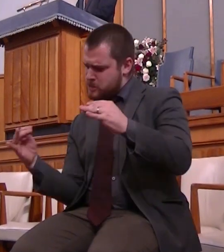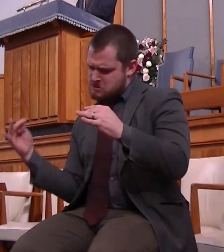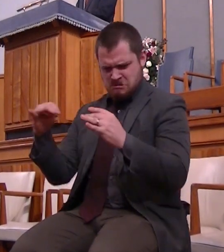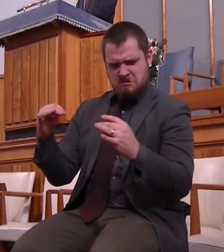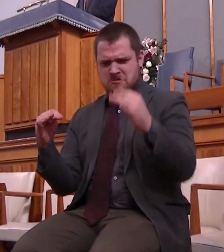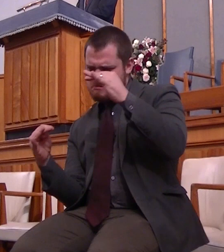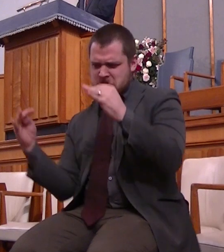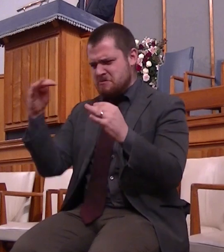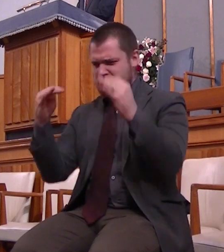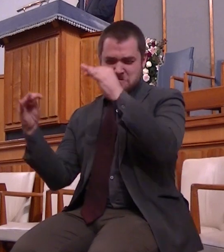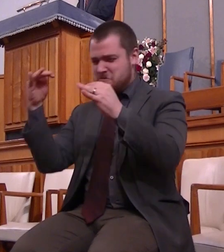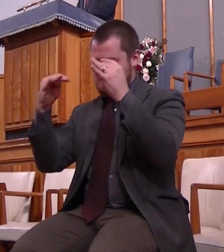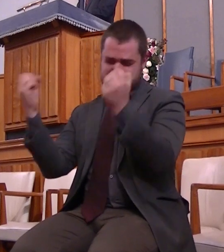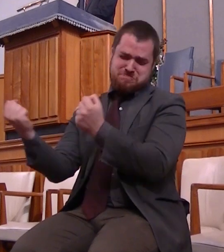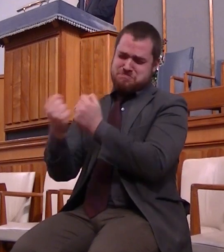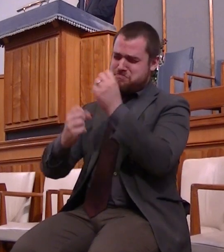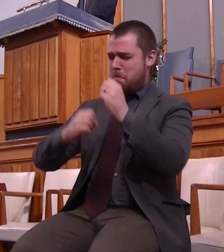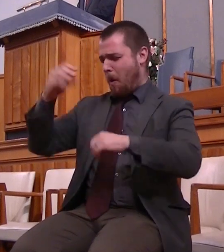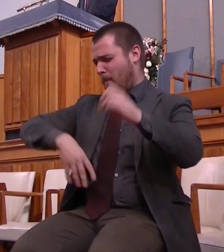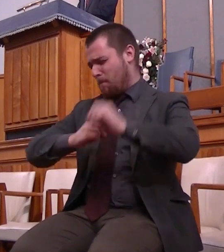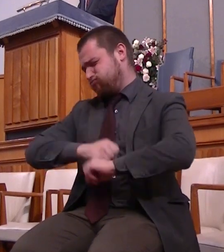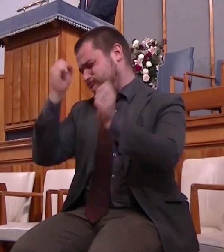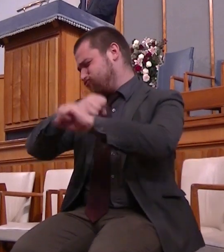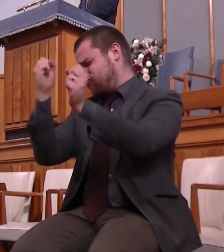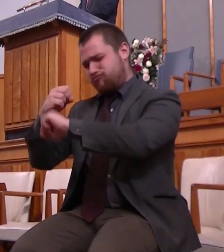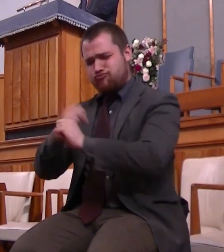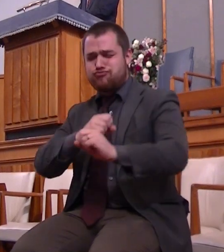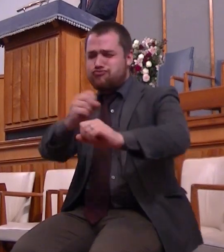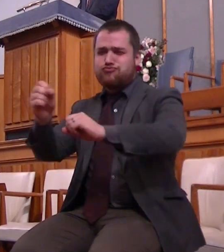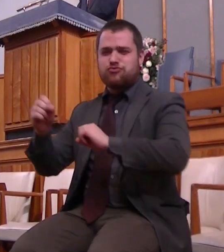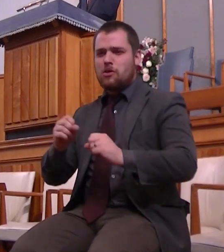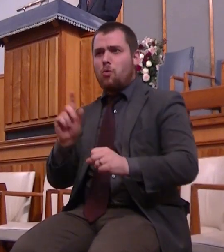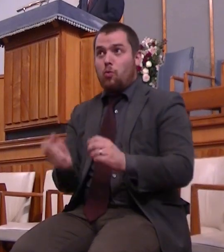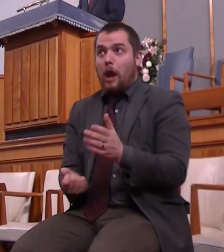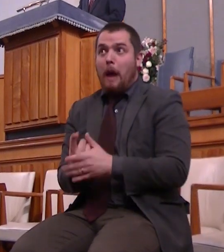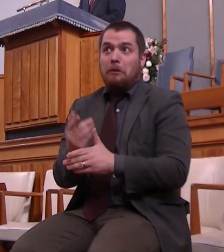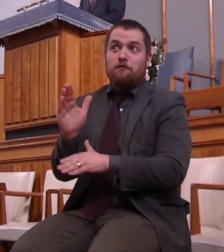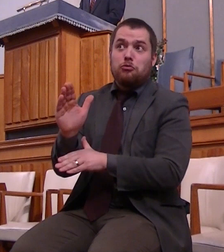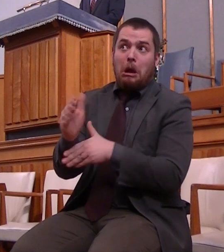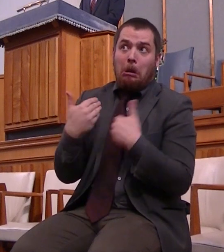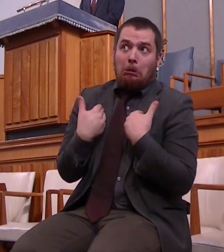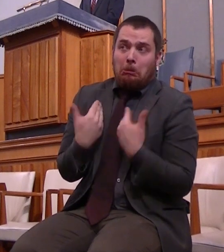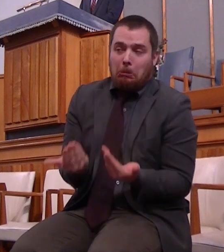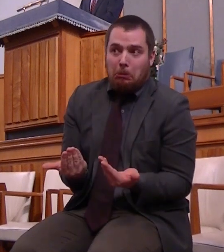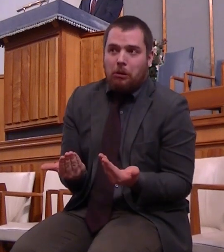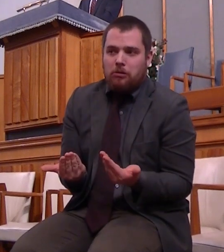Jesus Christ will end the world. Everything is under God's control. It won't be a bomb, it won't be